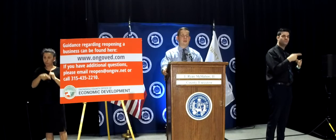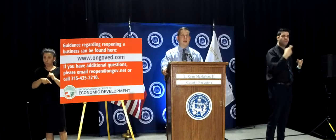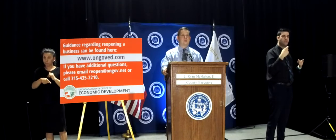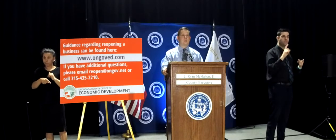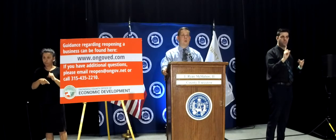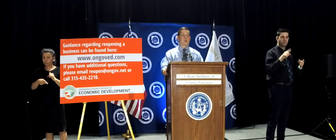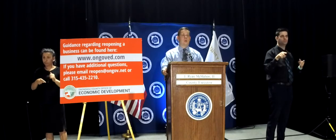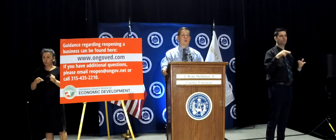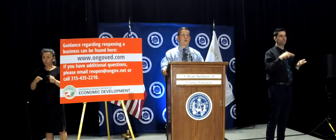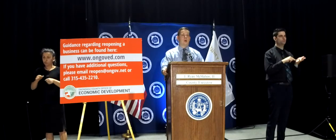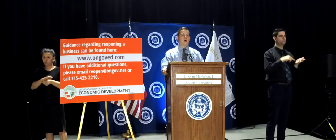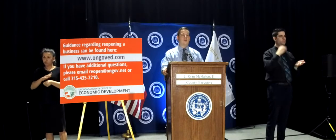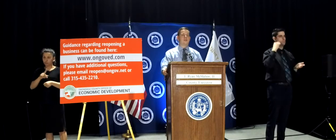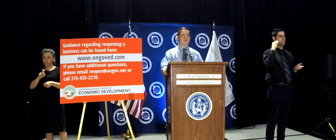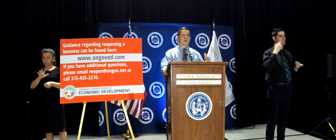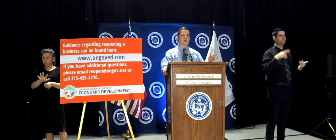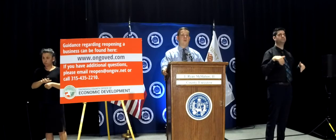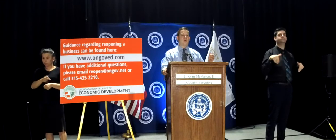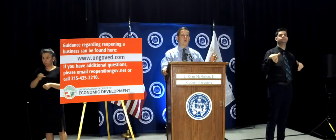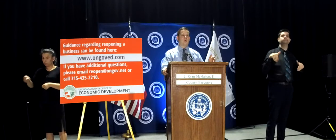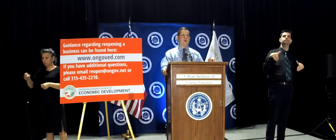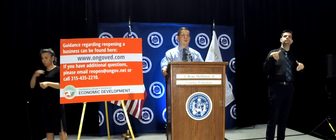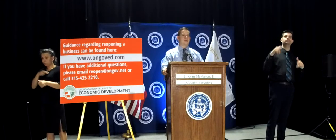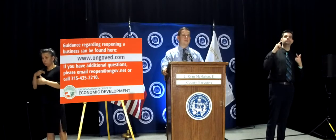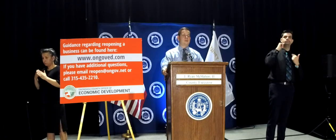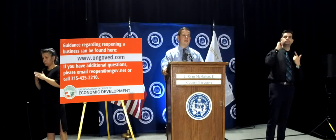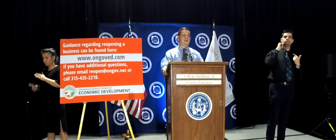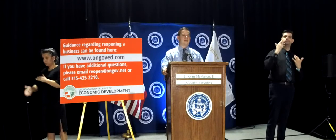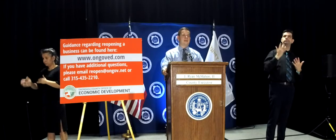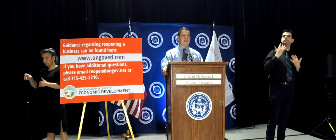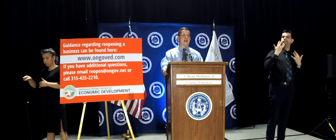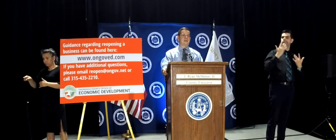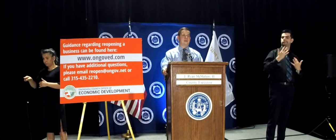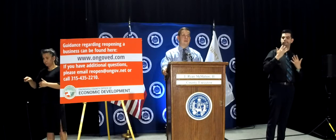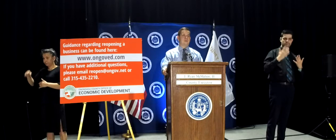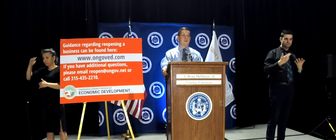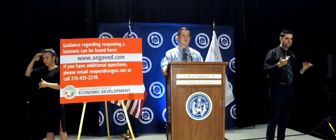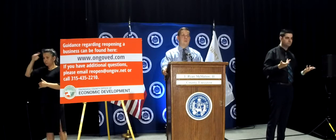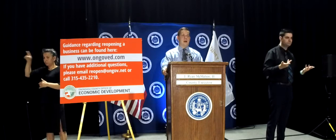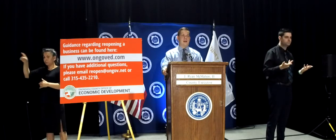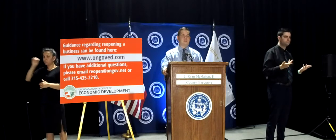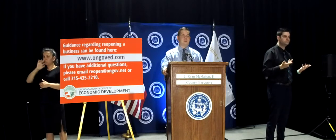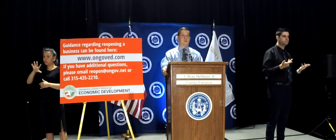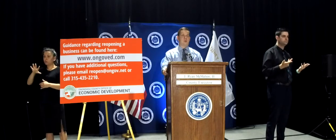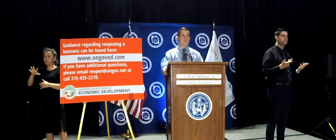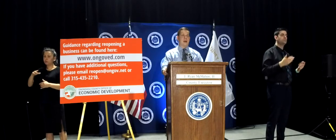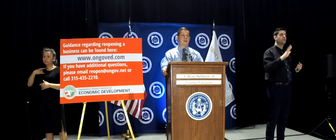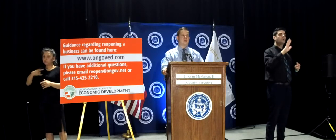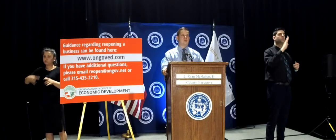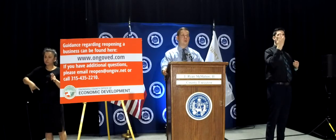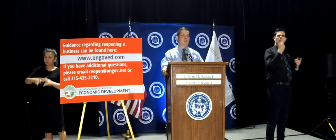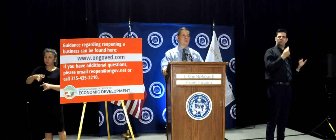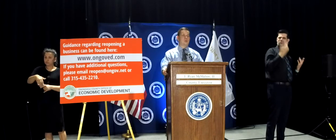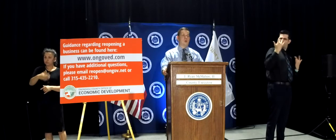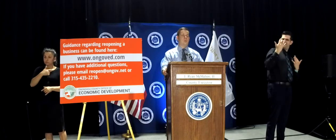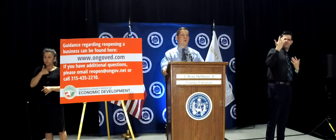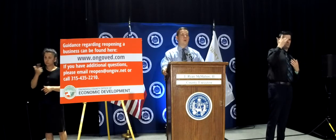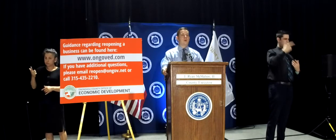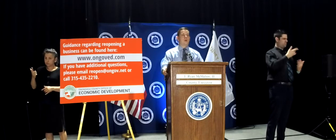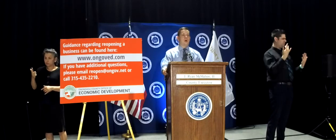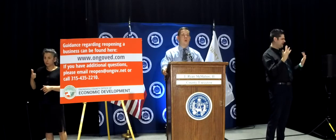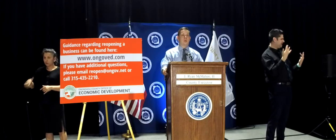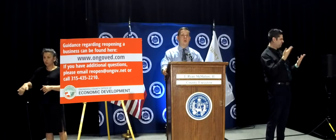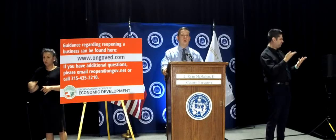They need to get into the hospital. There's an executive order that you need to test negative from a hospital to go back into a nursing